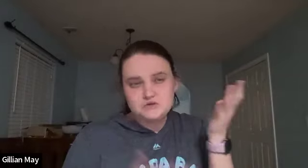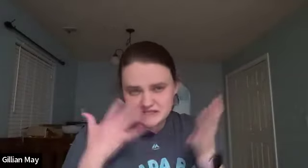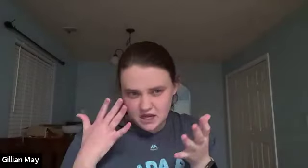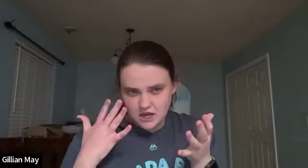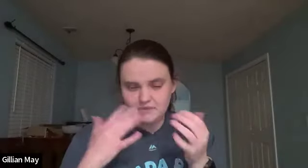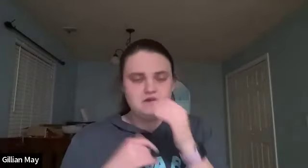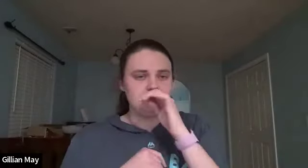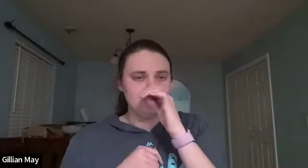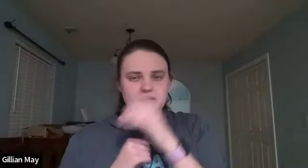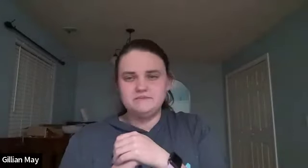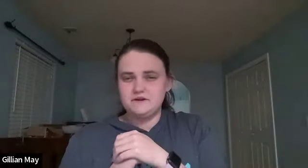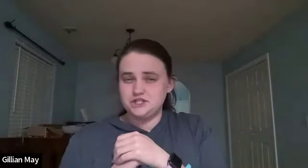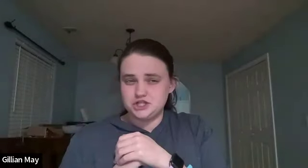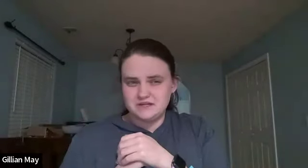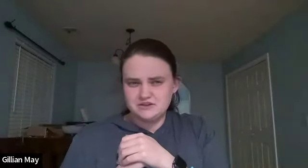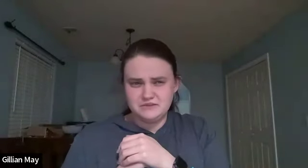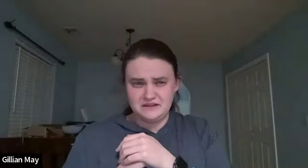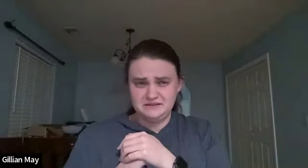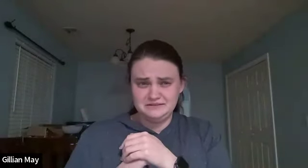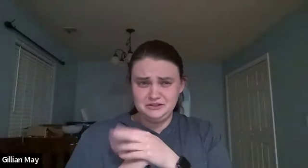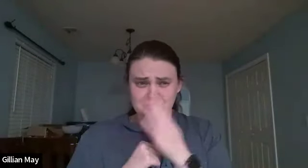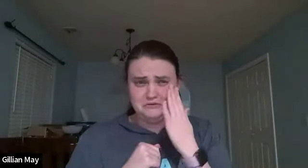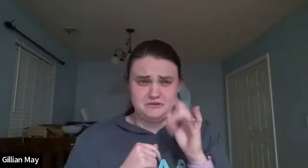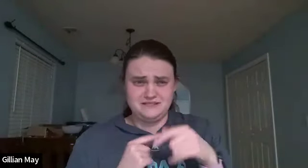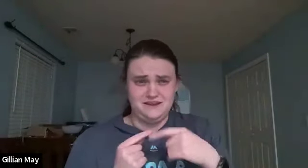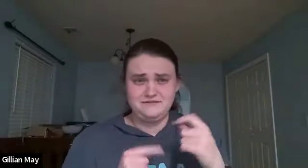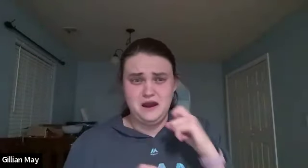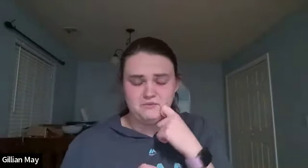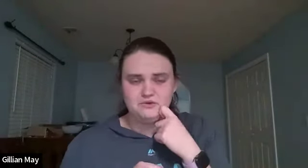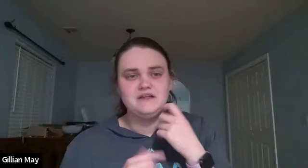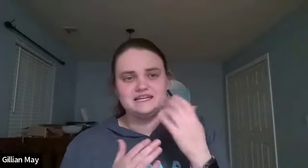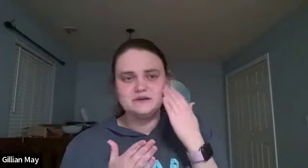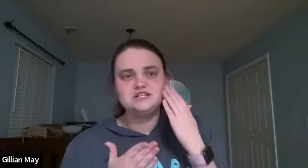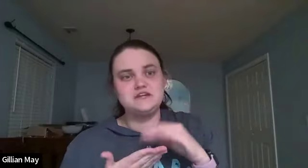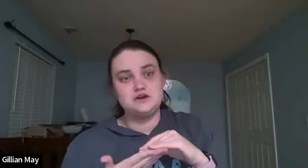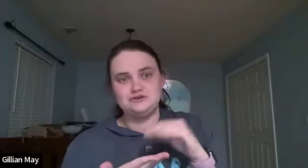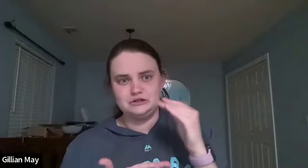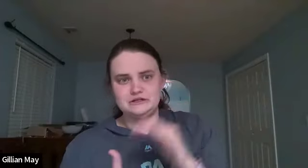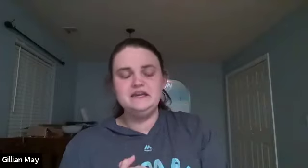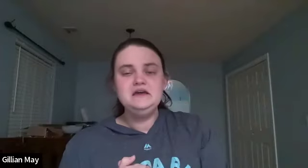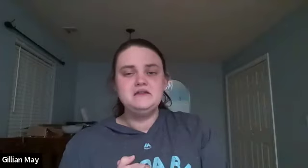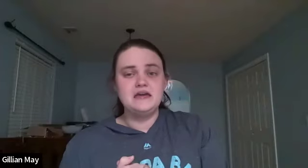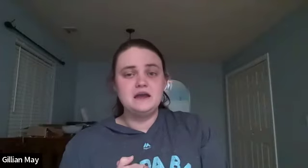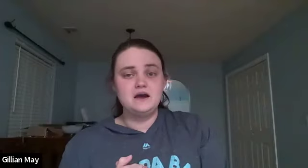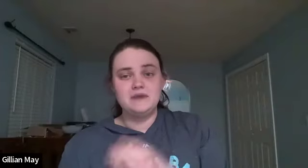the time, they wouldn't be very judgmental and be like, you don't know the sign for apple. Like, especially if they know you're learning, they might